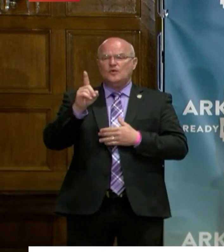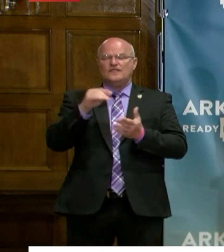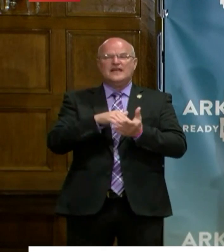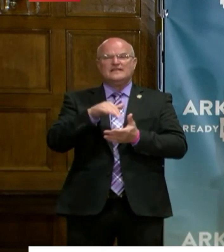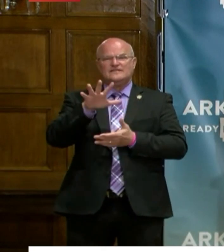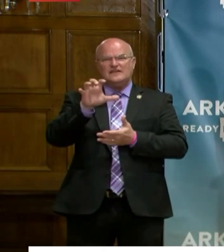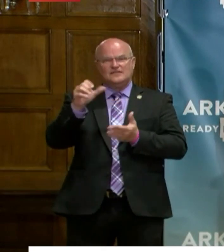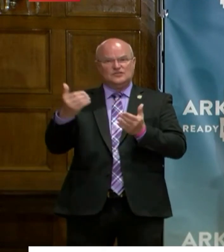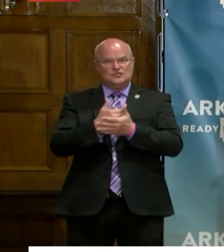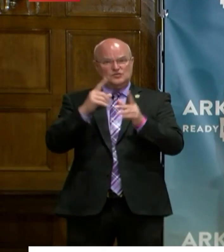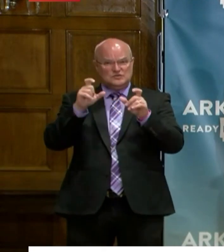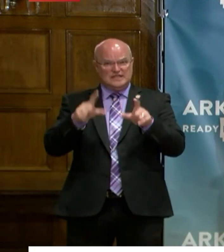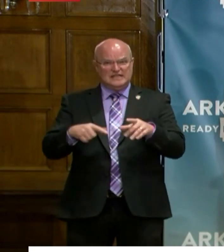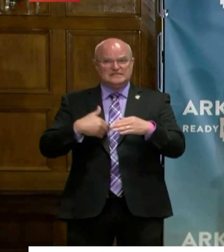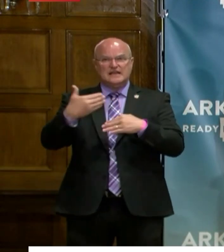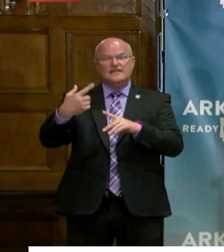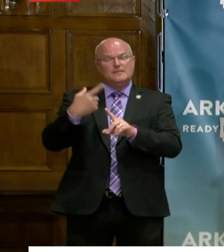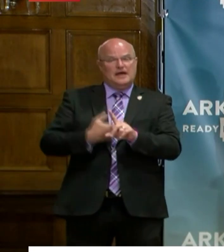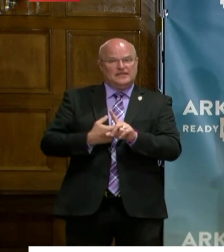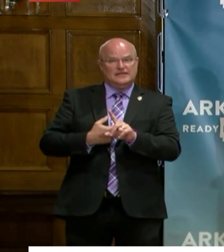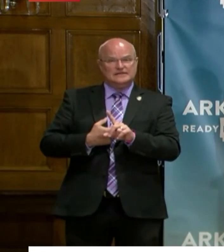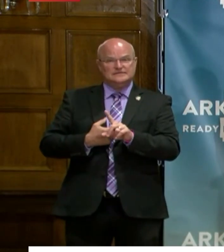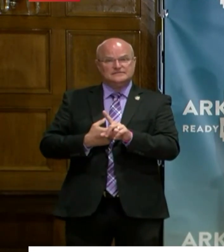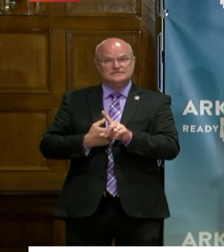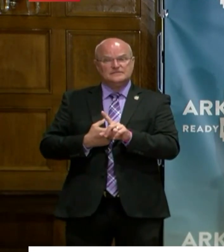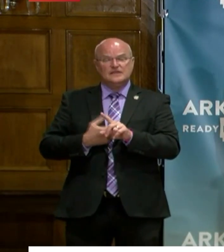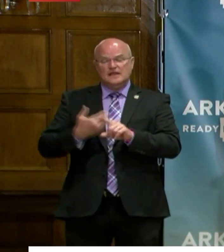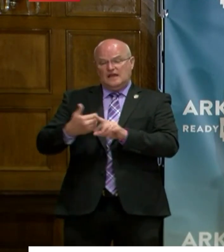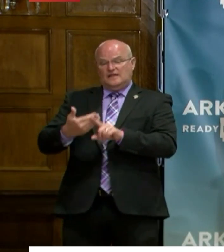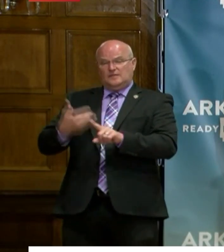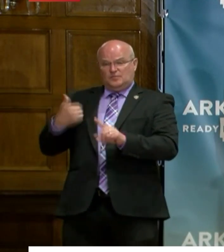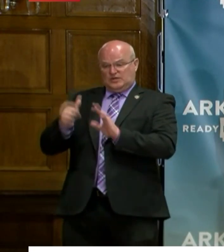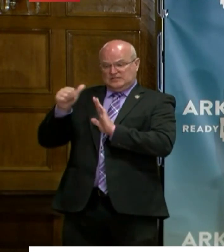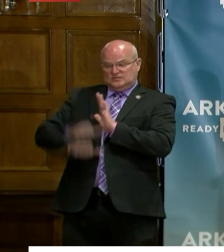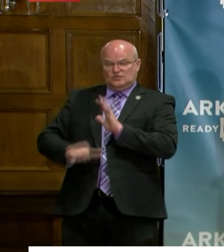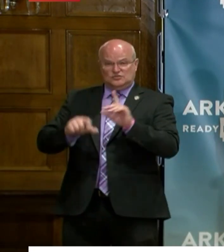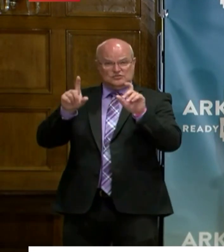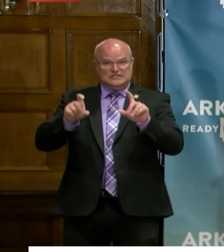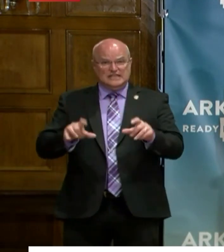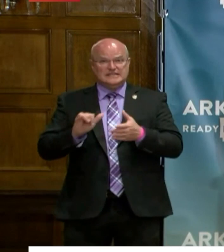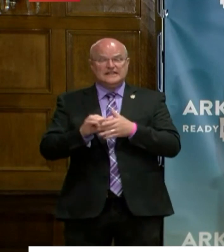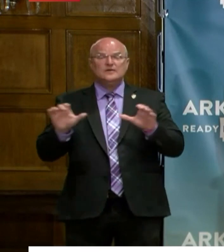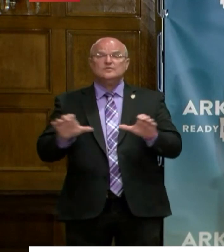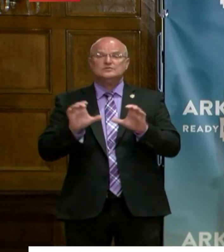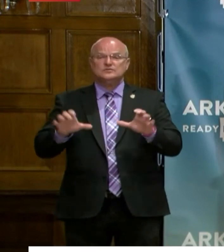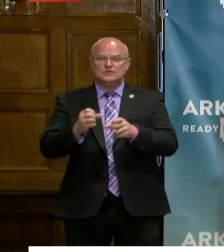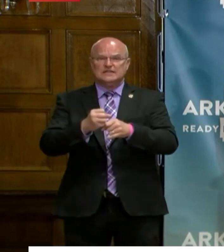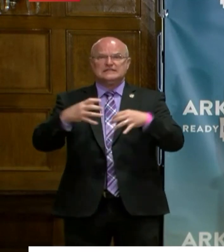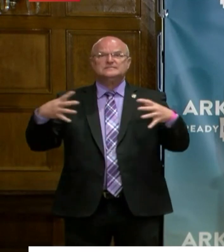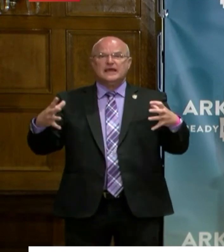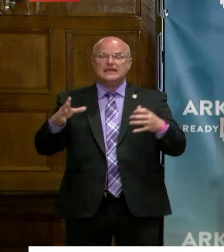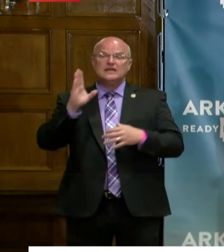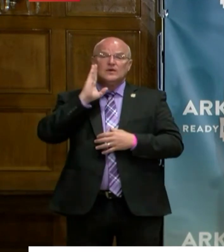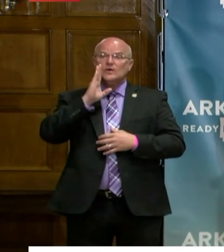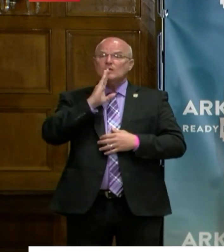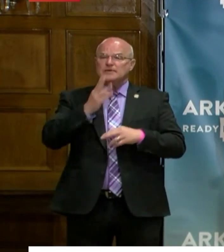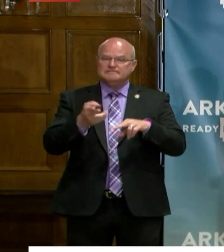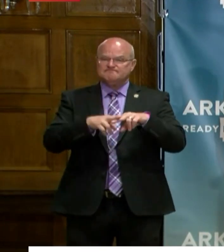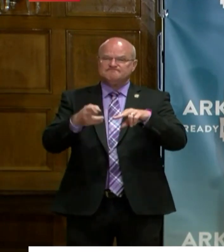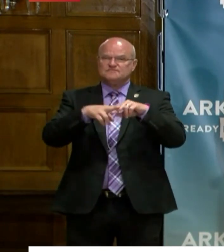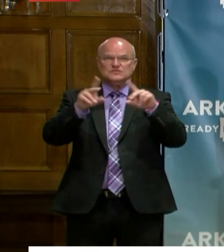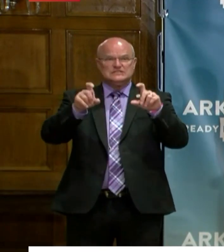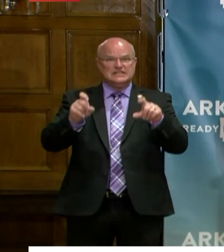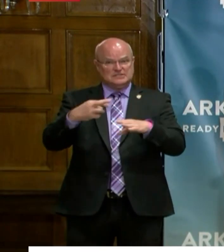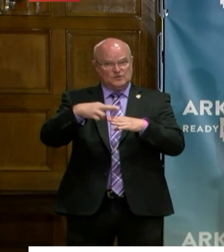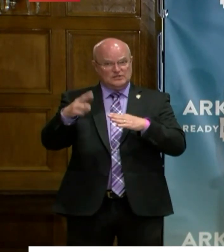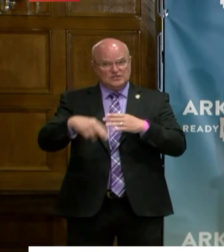1,500 new tests over the course of the month. The pre-surgical testing that we're doing and expanding will be increased